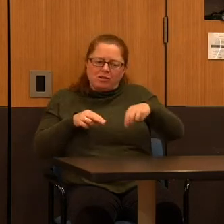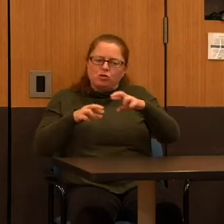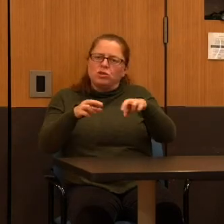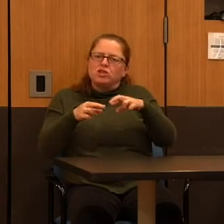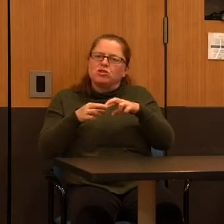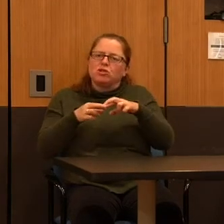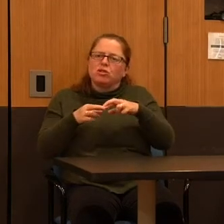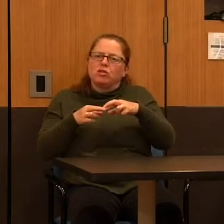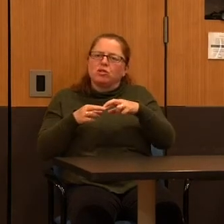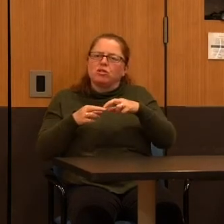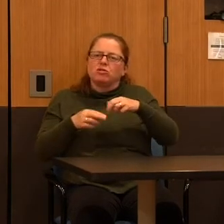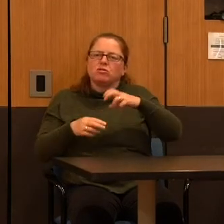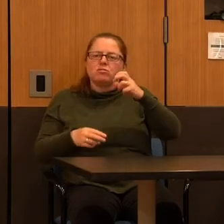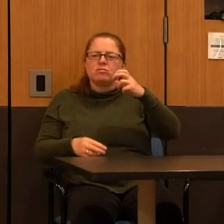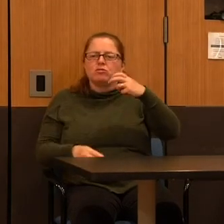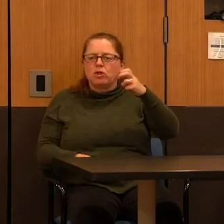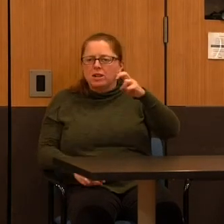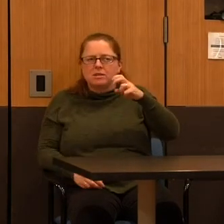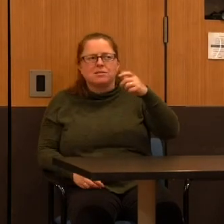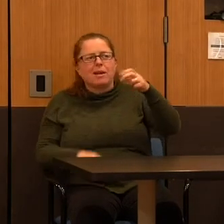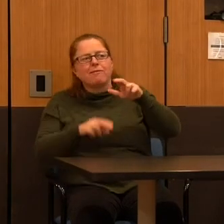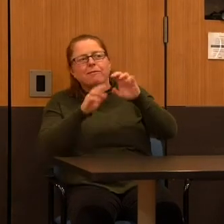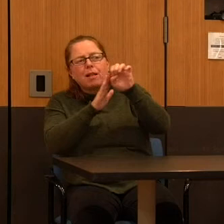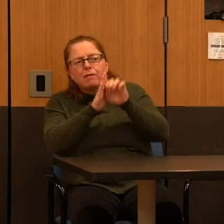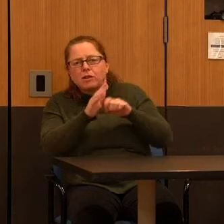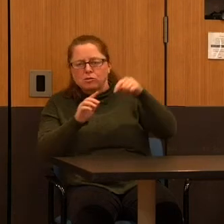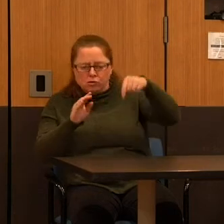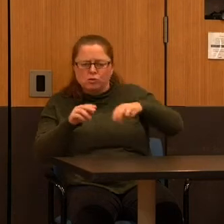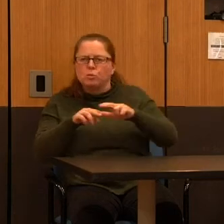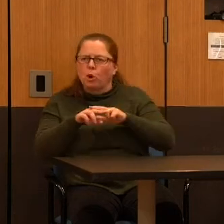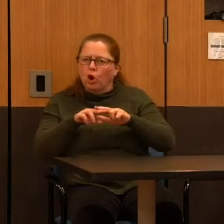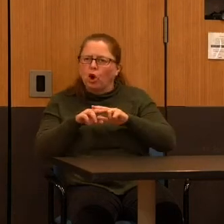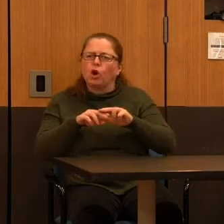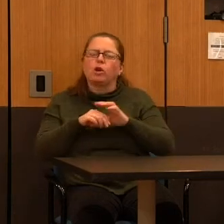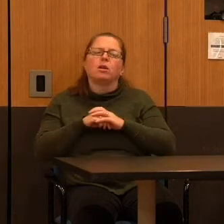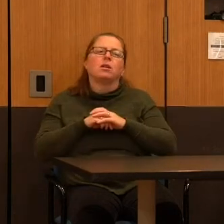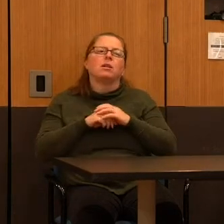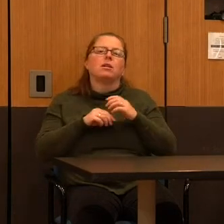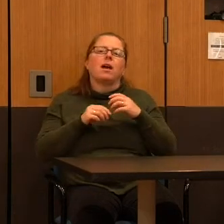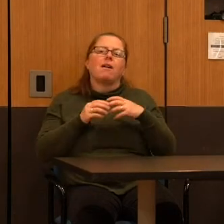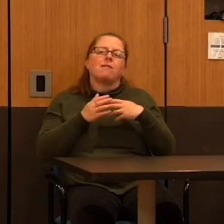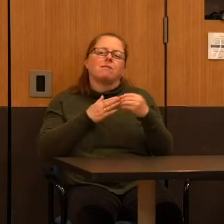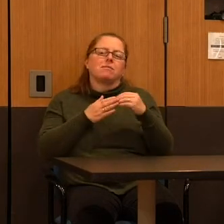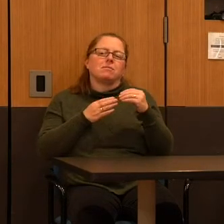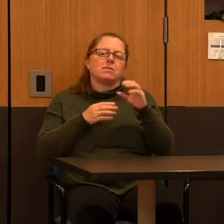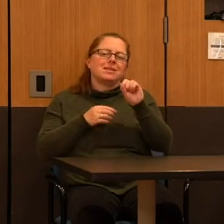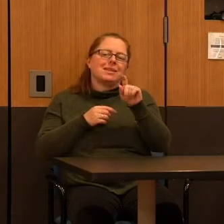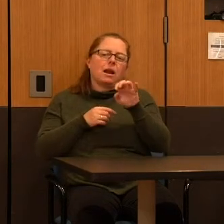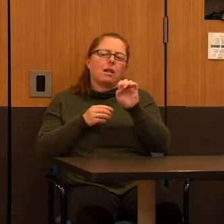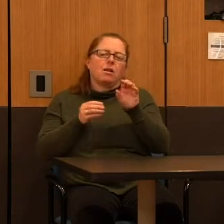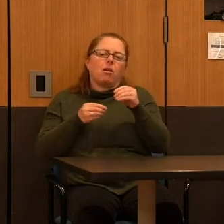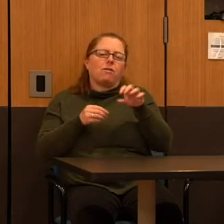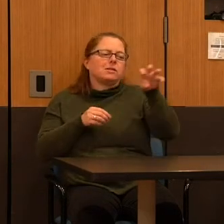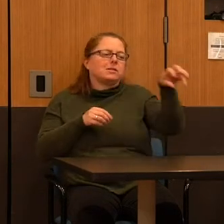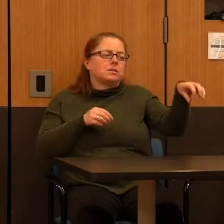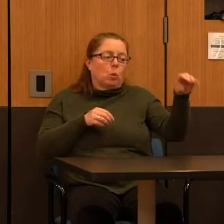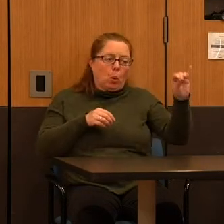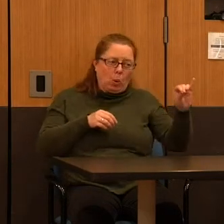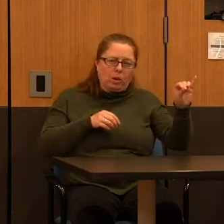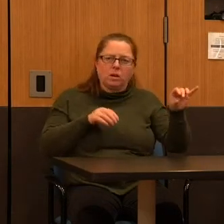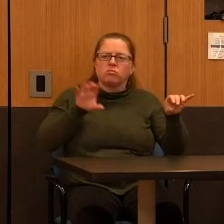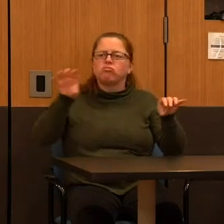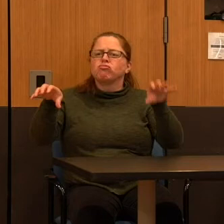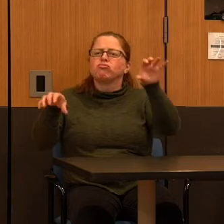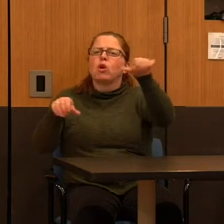elevator to the BART and through satellite access, satellite offices in Oakland and other less affluent parts of the Bay